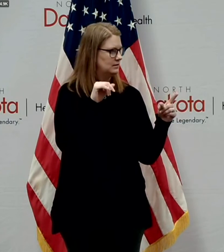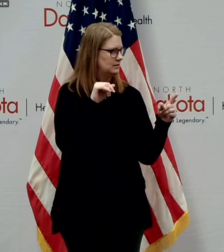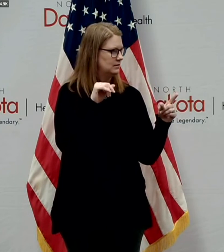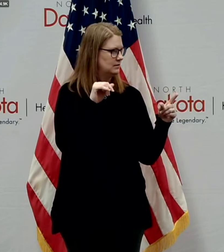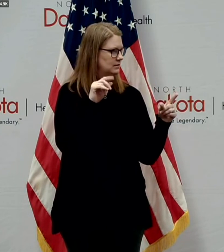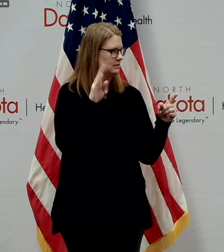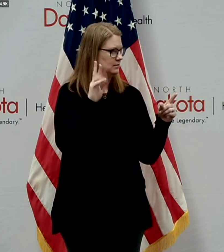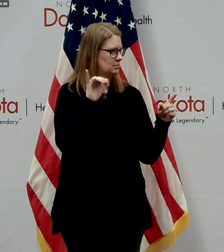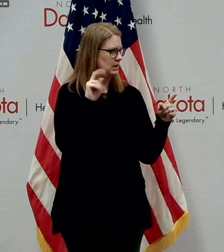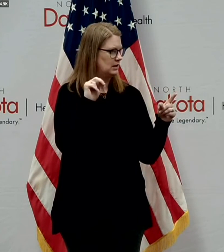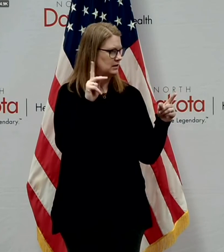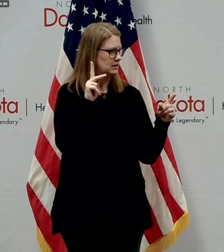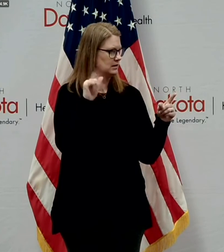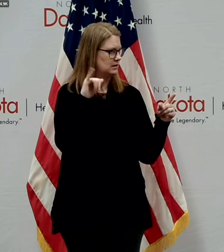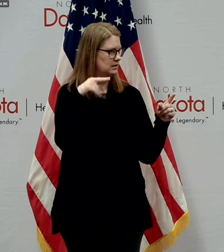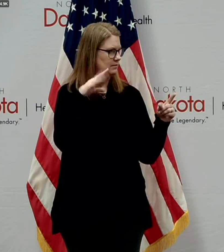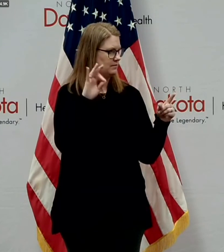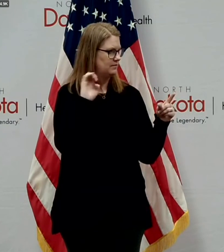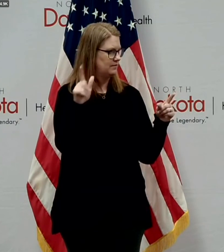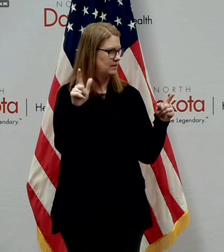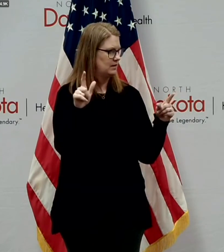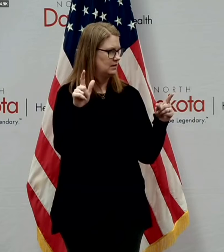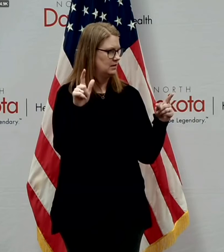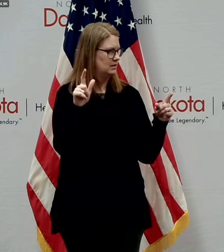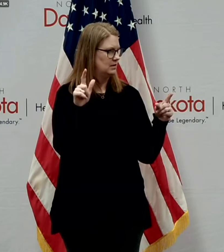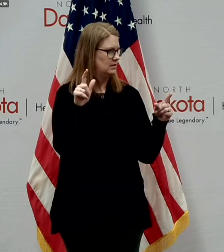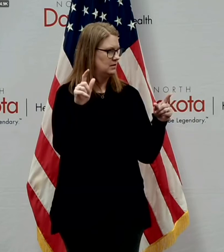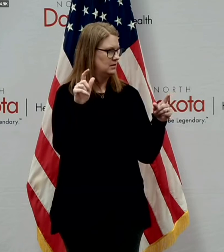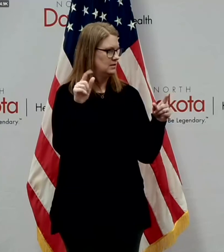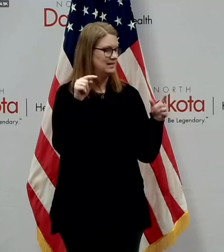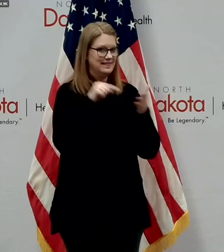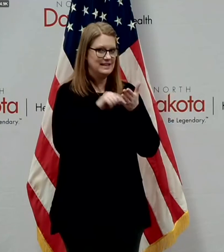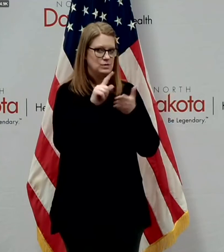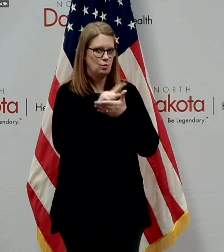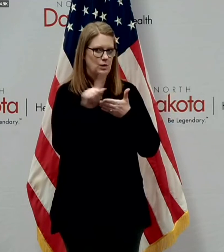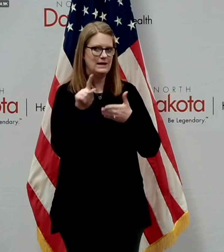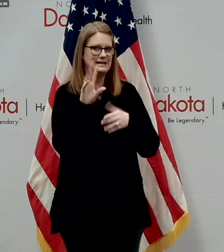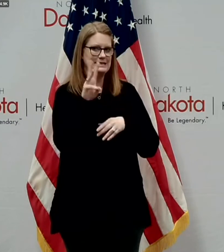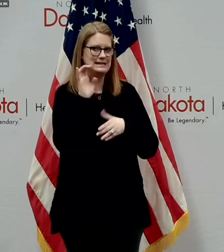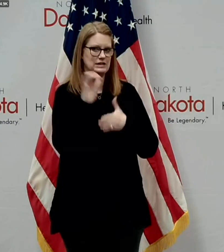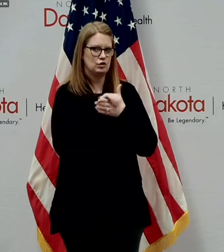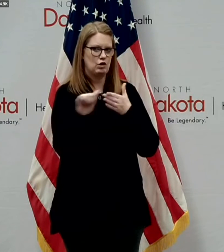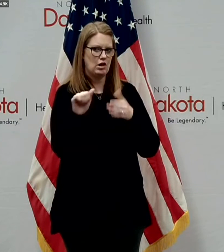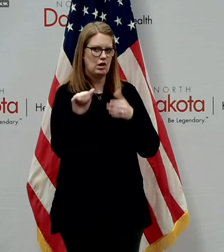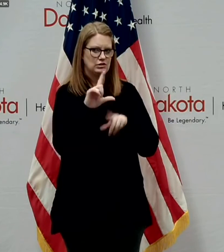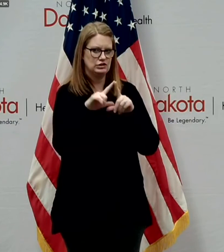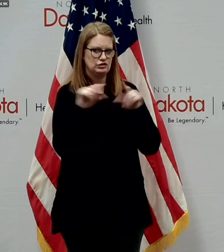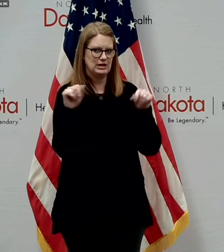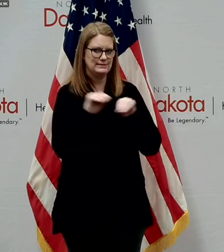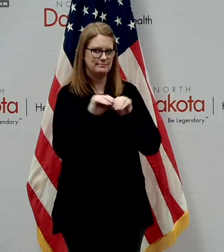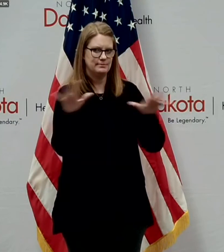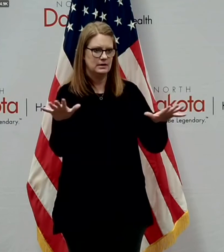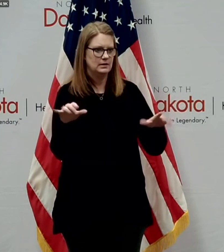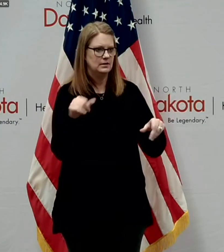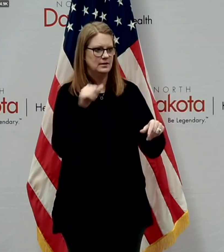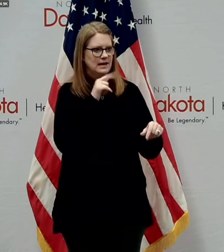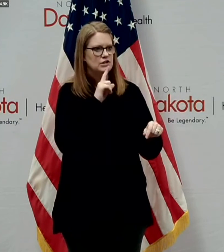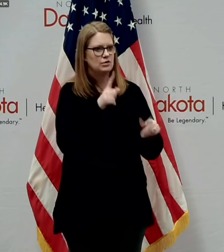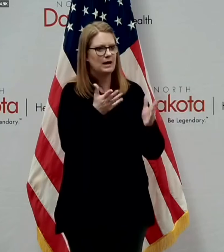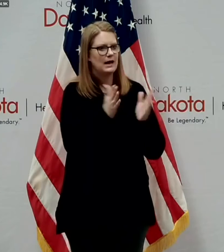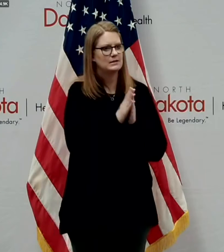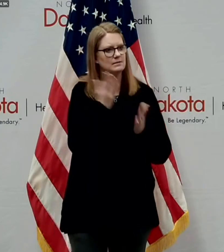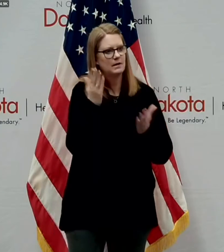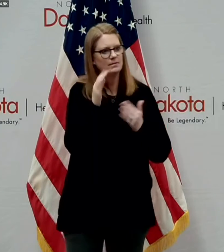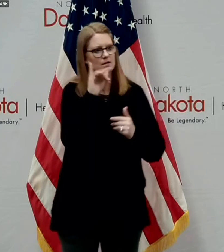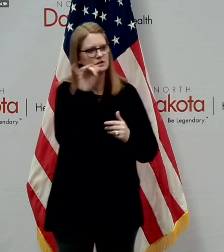Said they are working to get the $600 checks out this week. Okay. That was a question, I'm not sure who asked that earlier, maybe it was